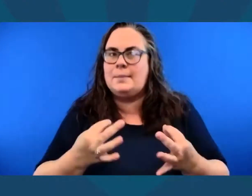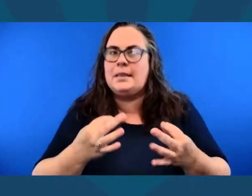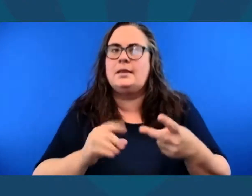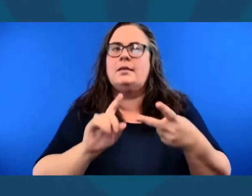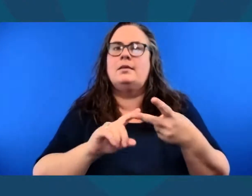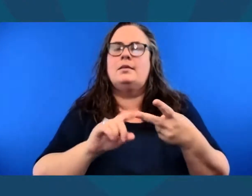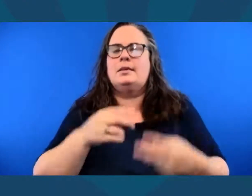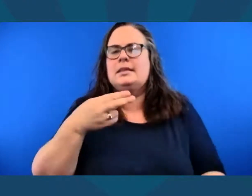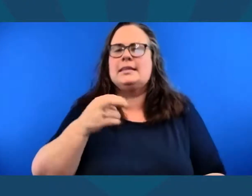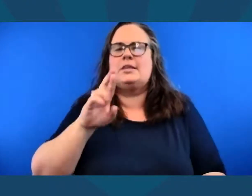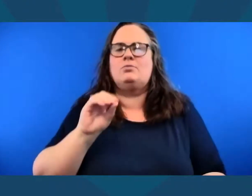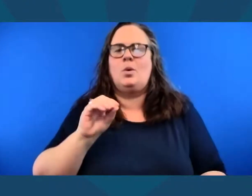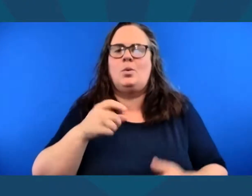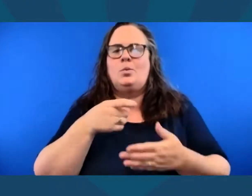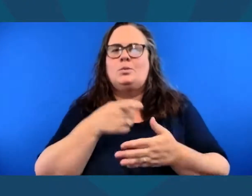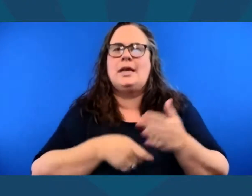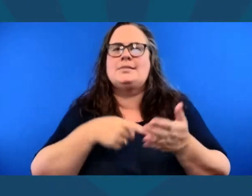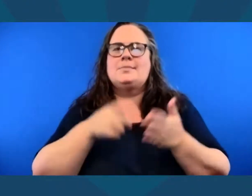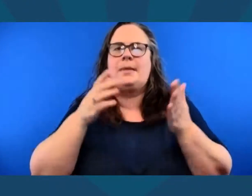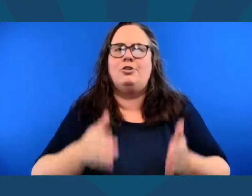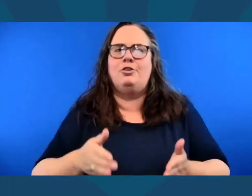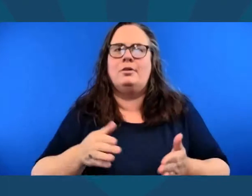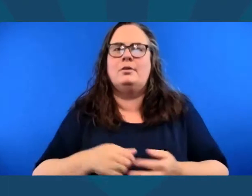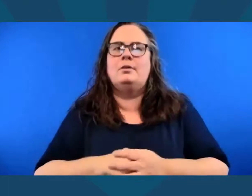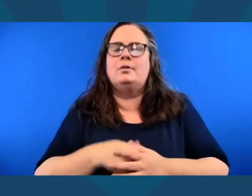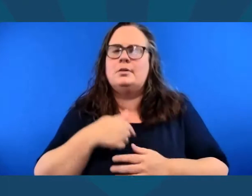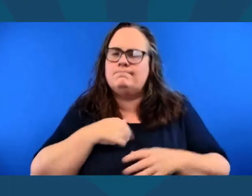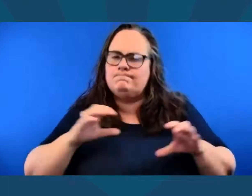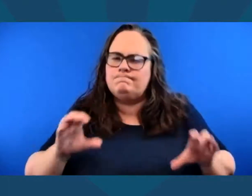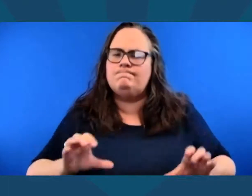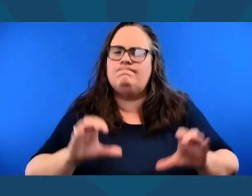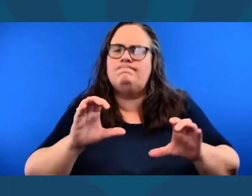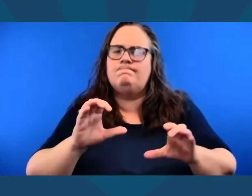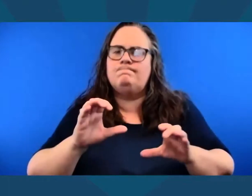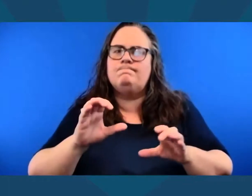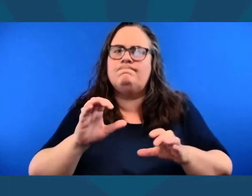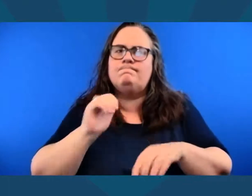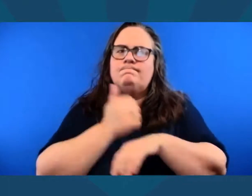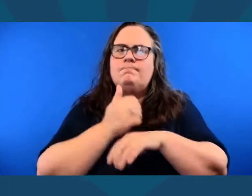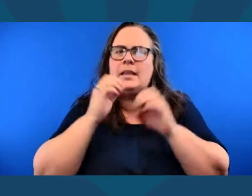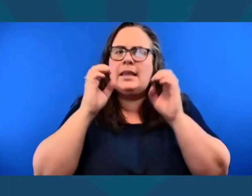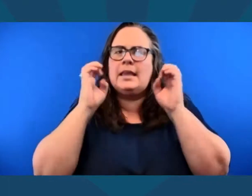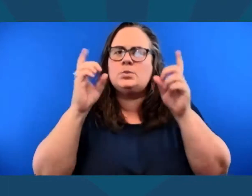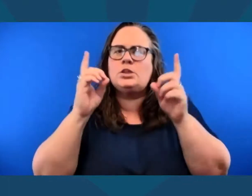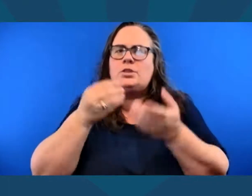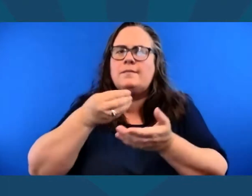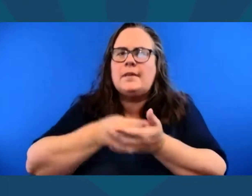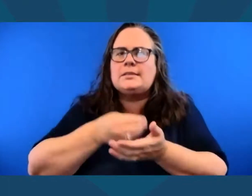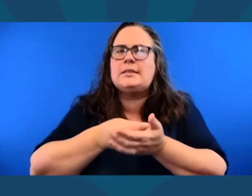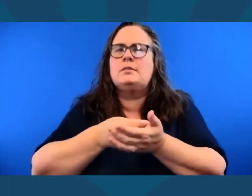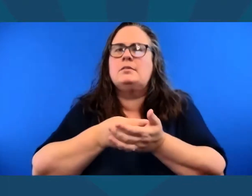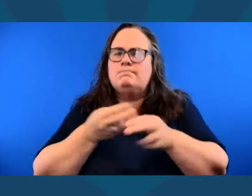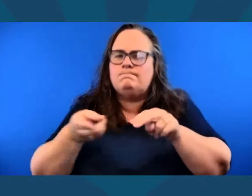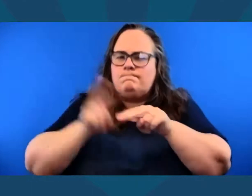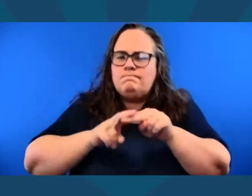I've earned the Friend of the Family and the Hero of the Taxpayer awards and have led on